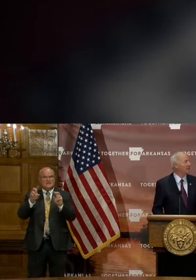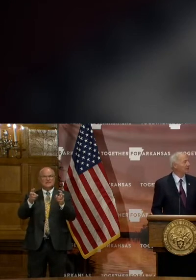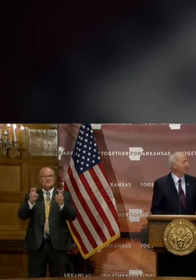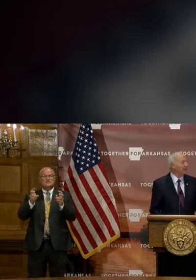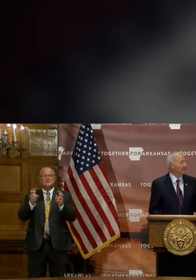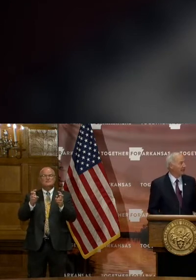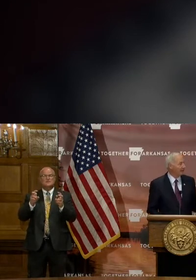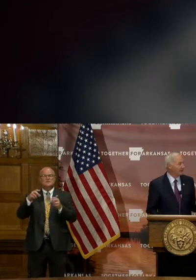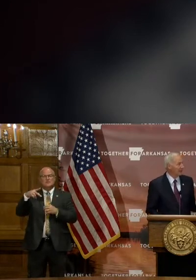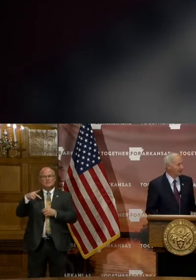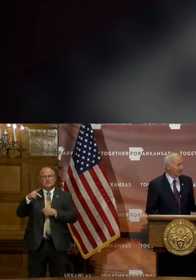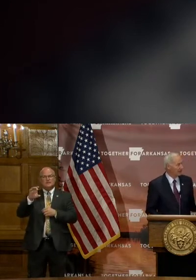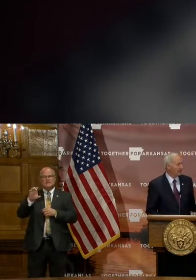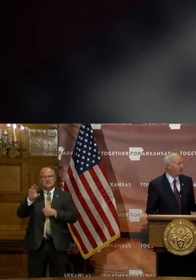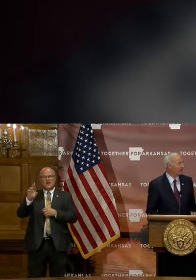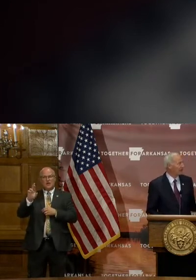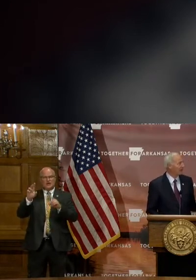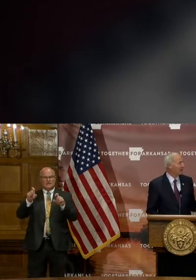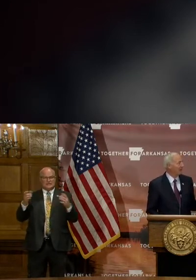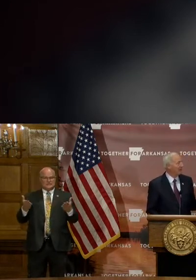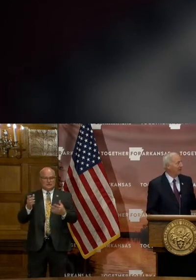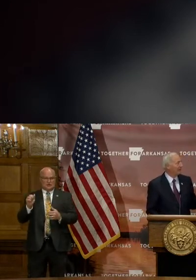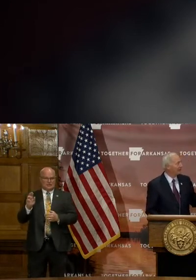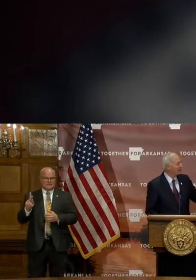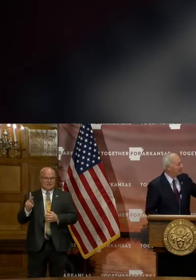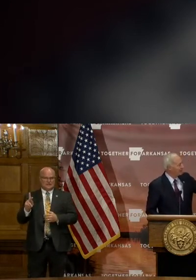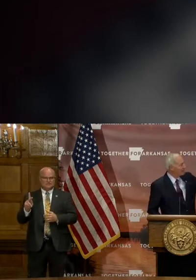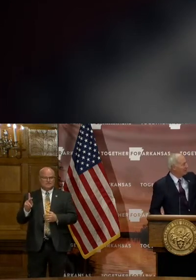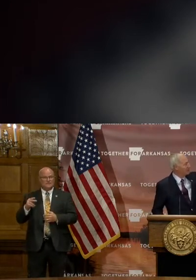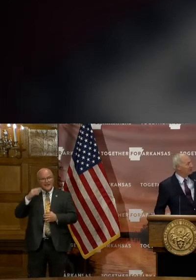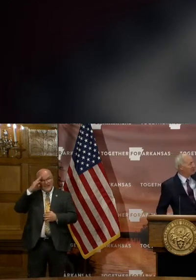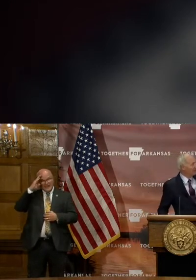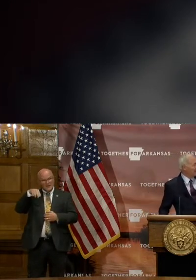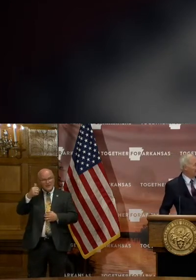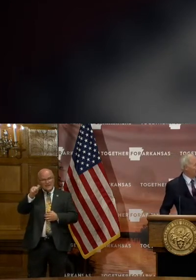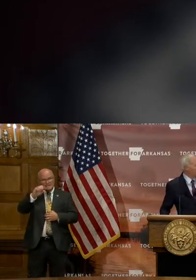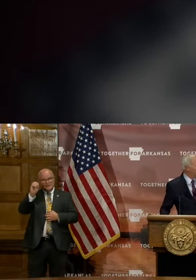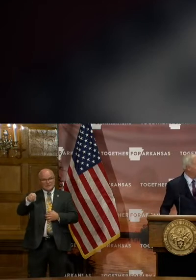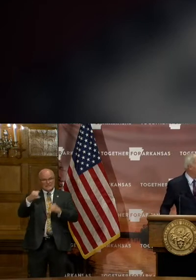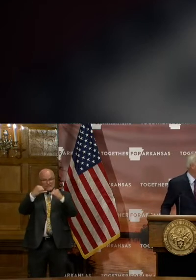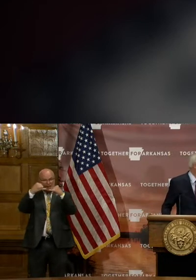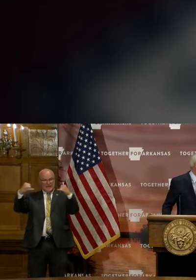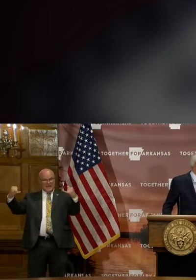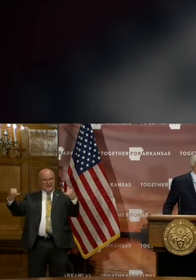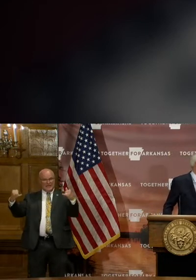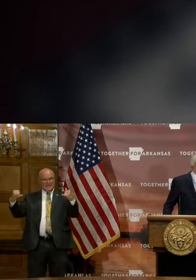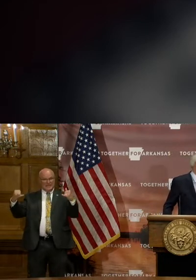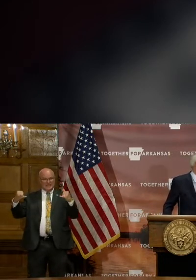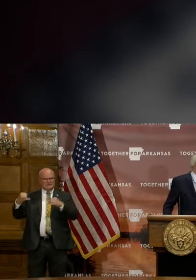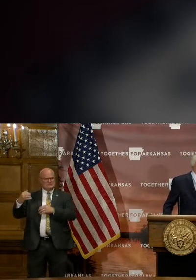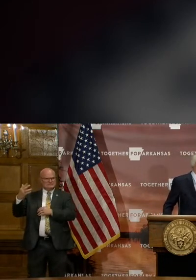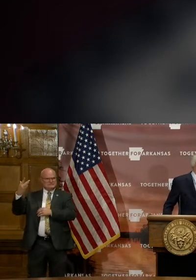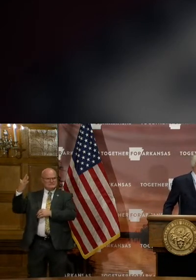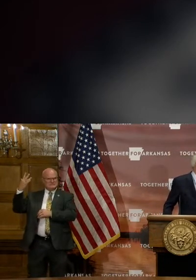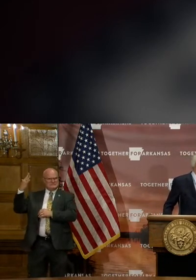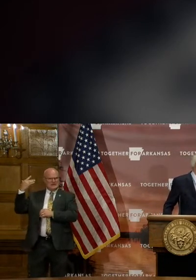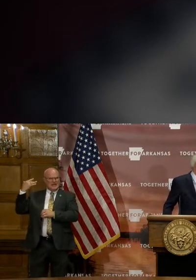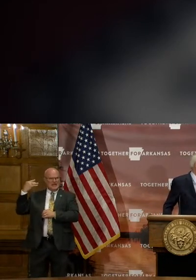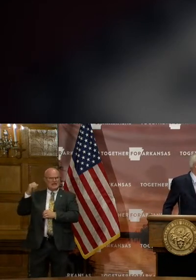terms of PCR tests in Arkansas. And you know the 10% line, and this was back